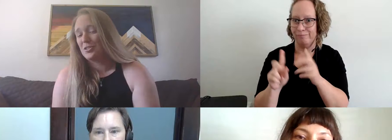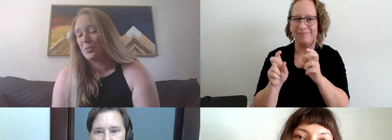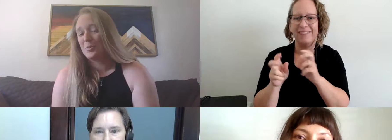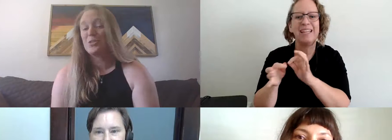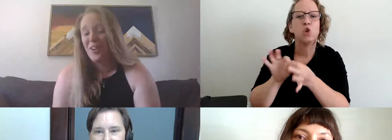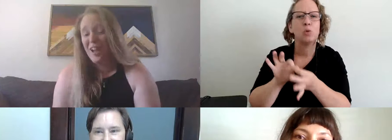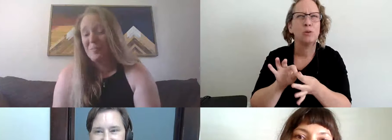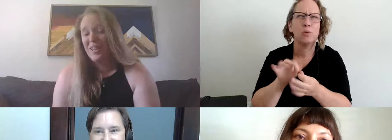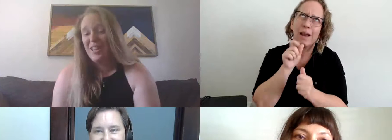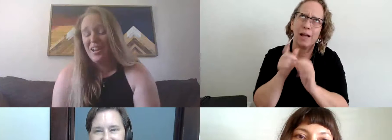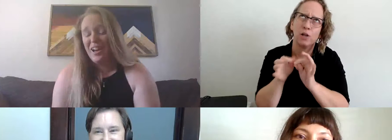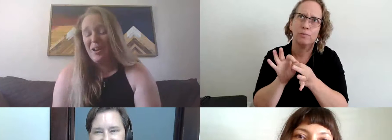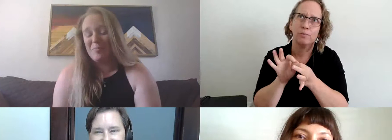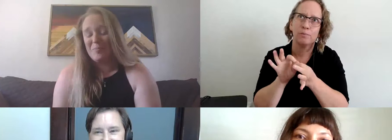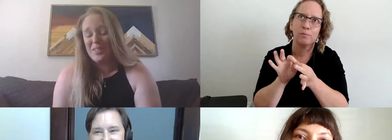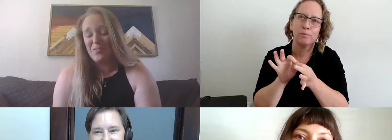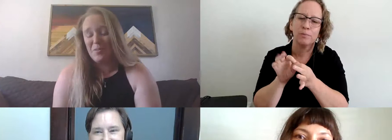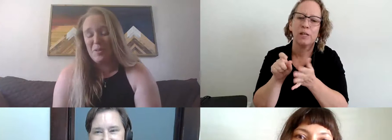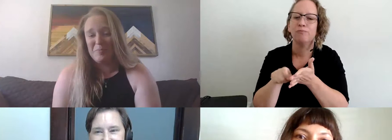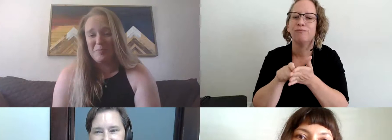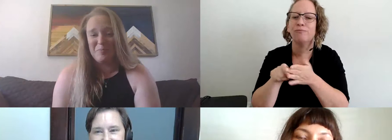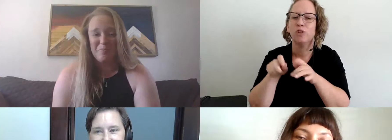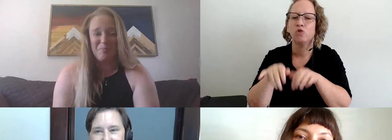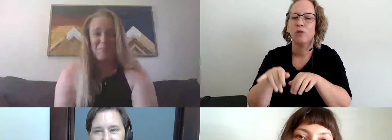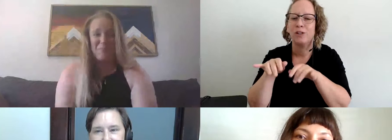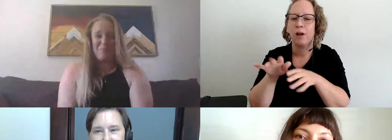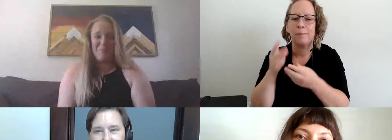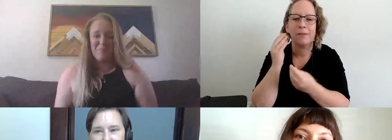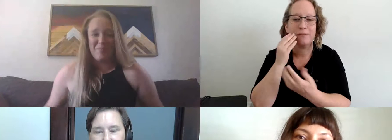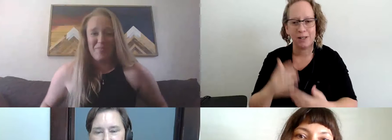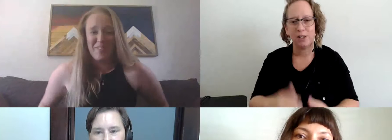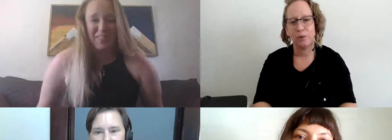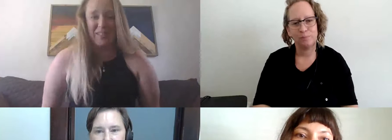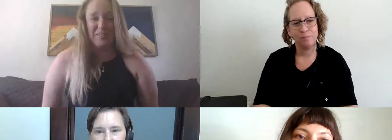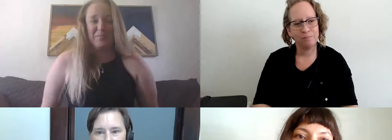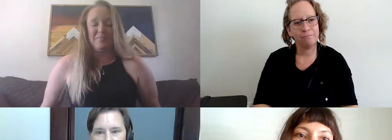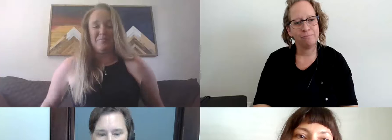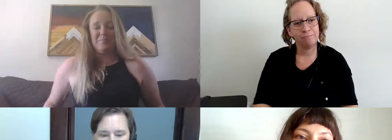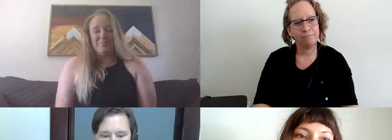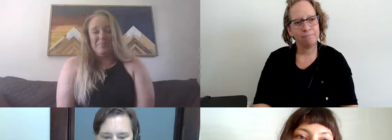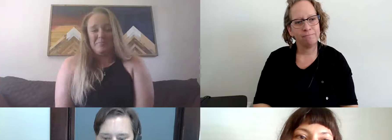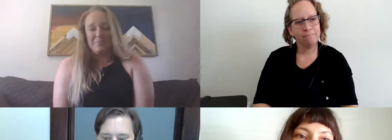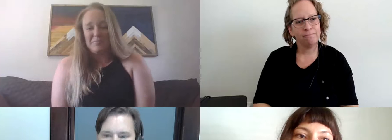I guess not interpret, transcribe the information.